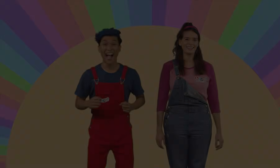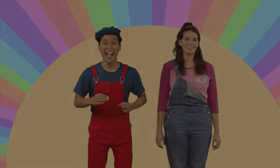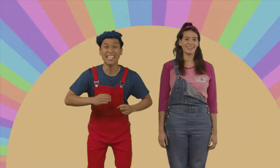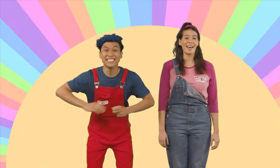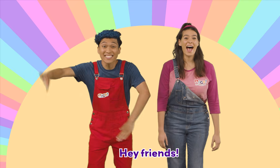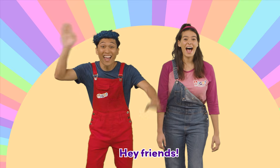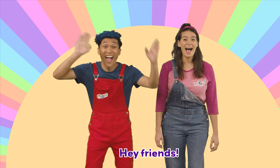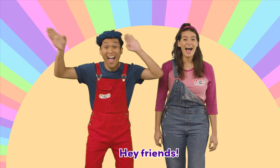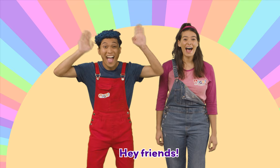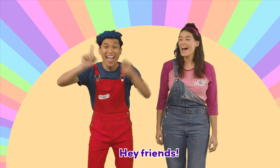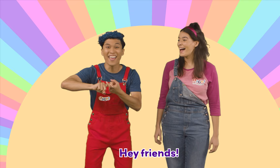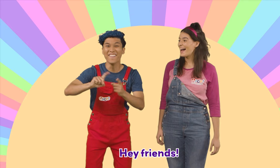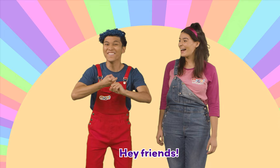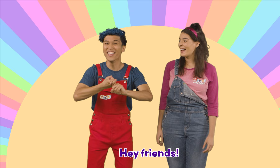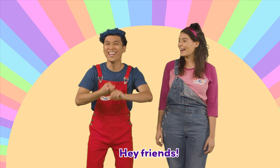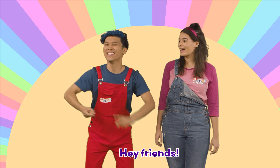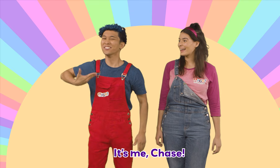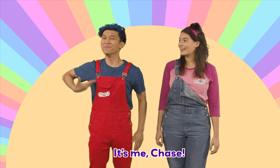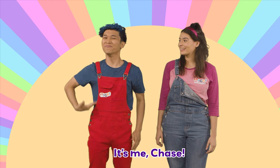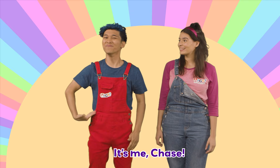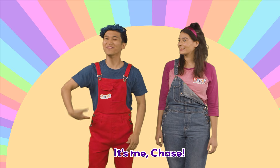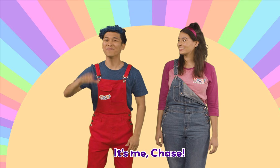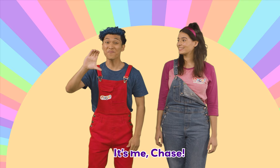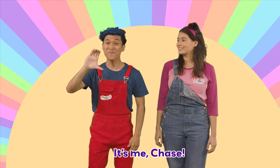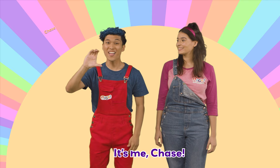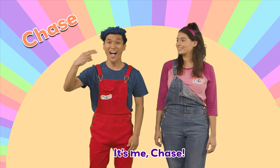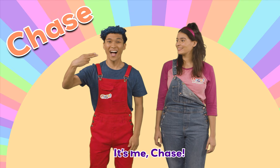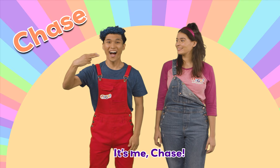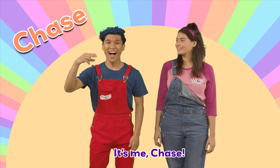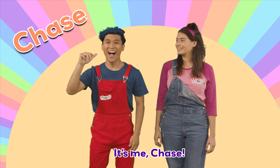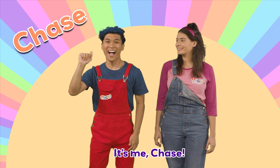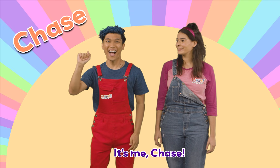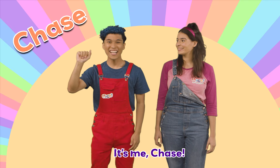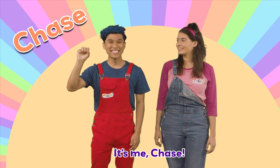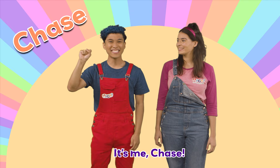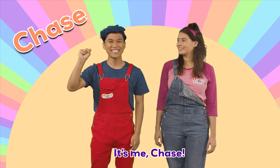Bye. Hey friends, it's me, Chase.